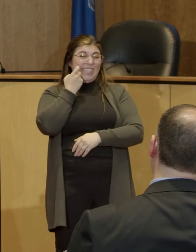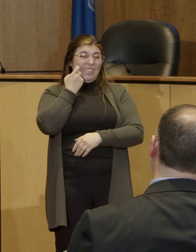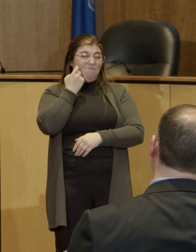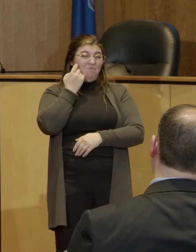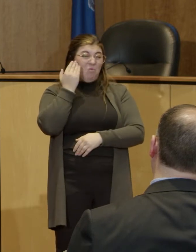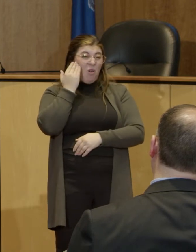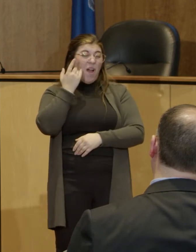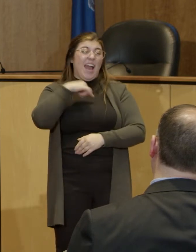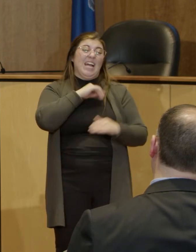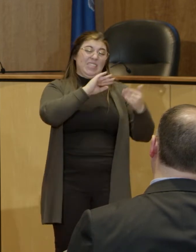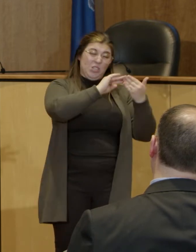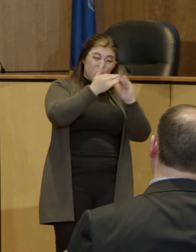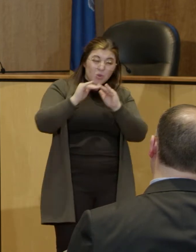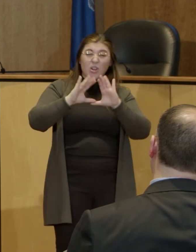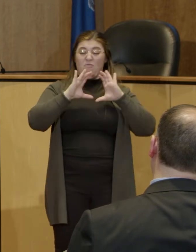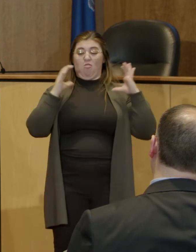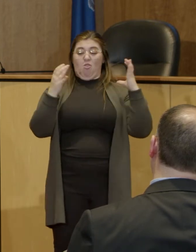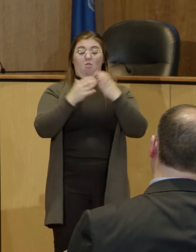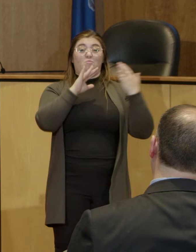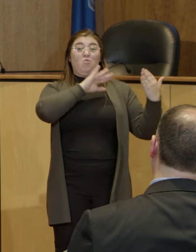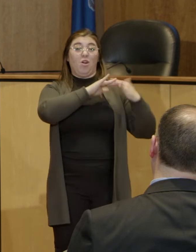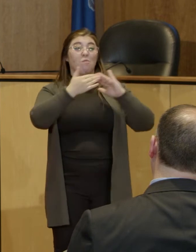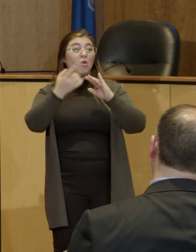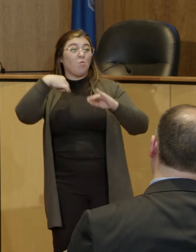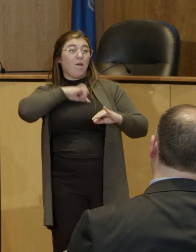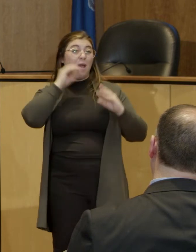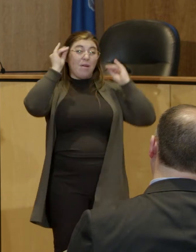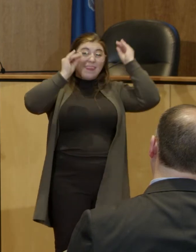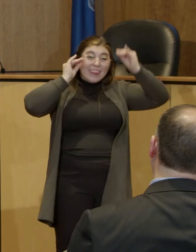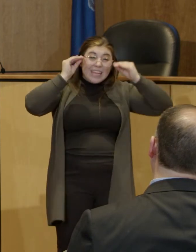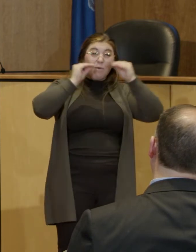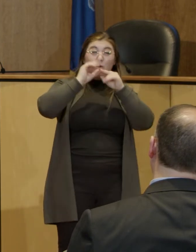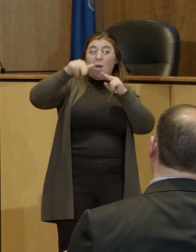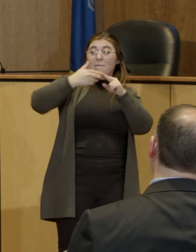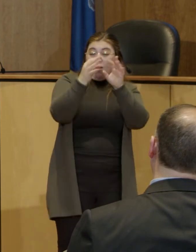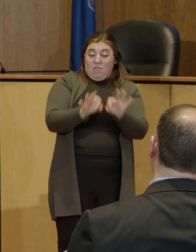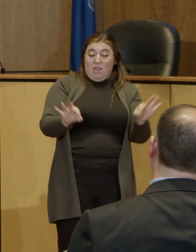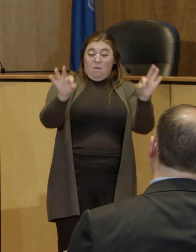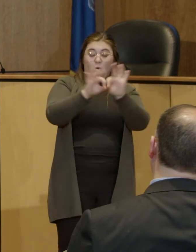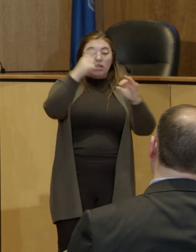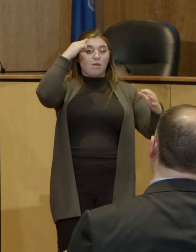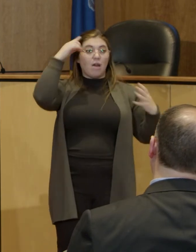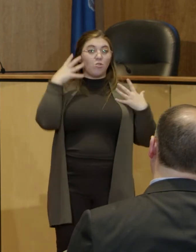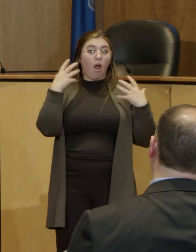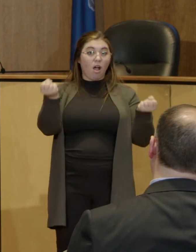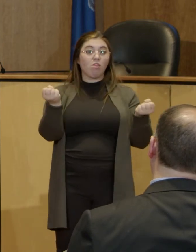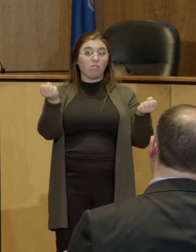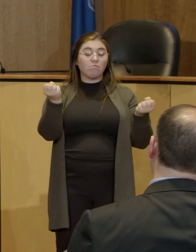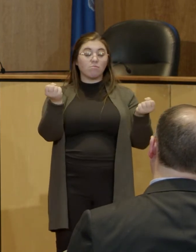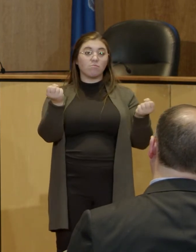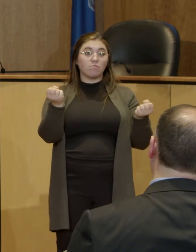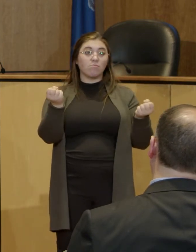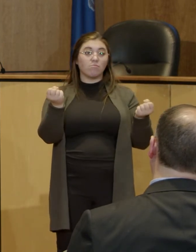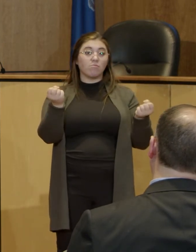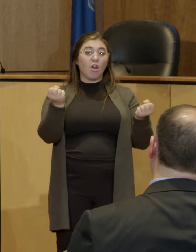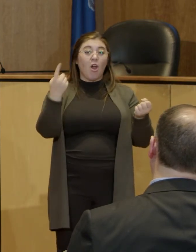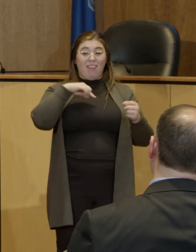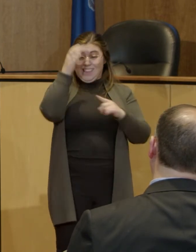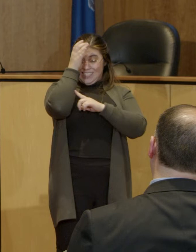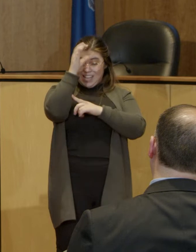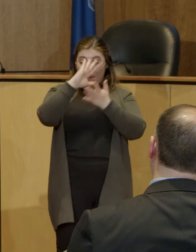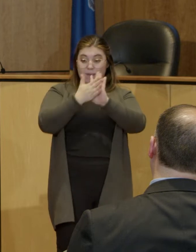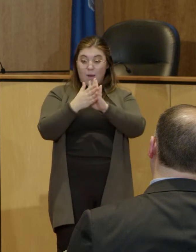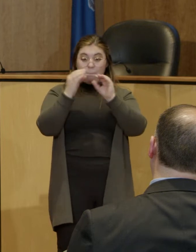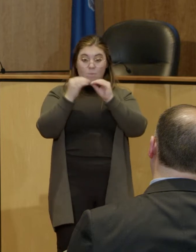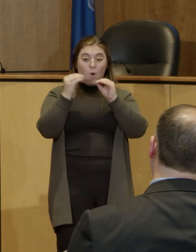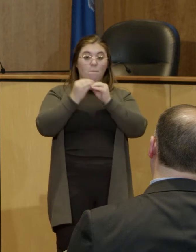a community, as a global community, we've been thinking more about the importance of mental health. And as this concept is becoming